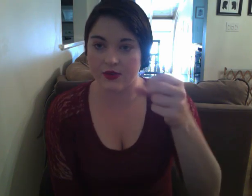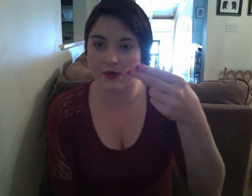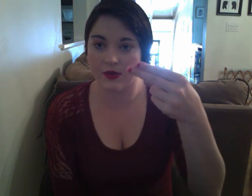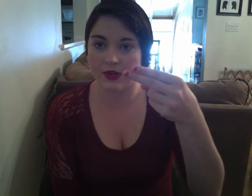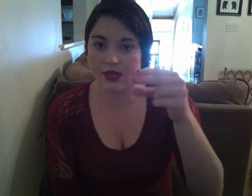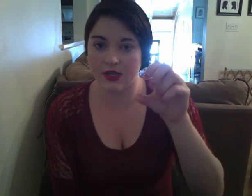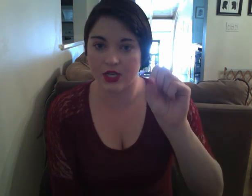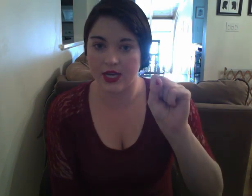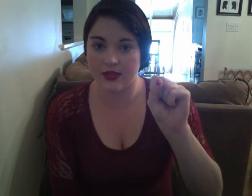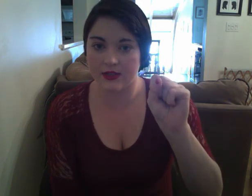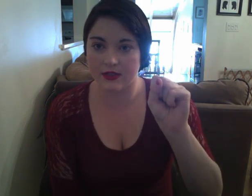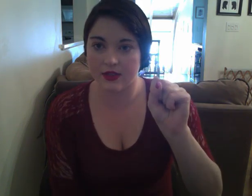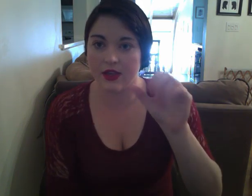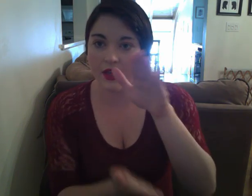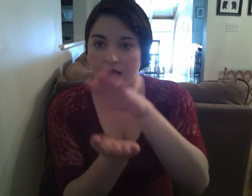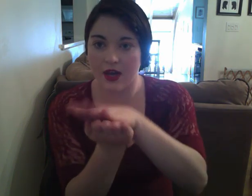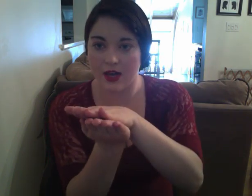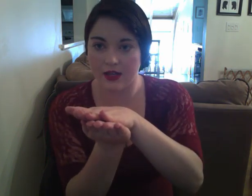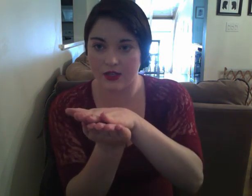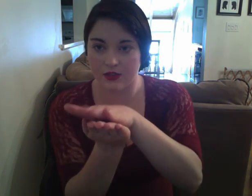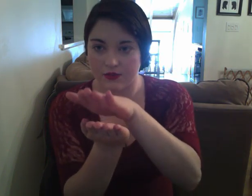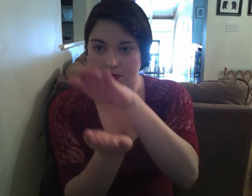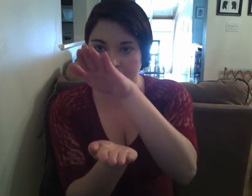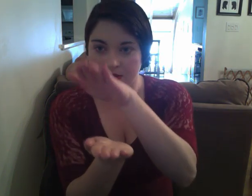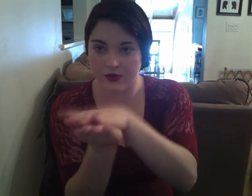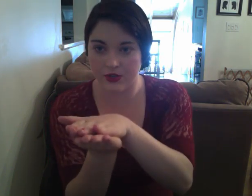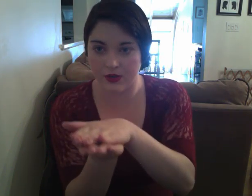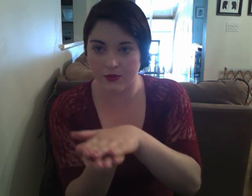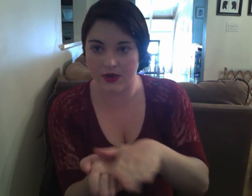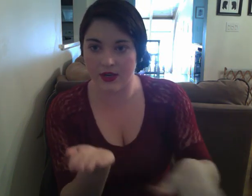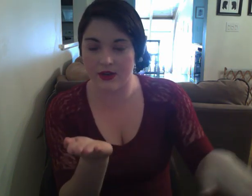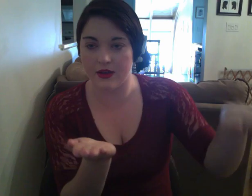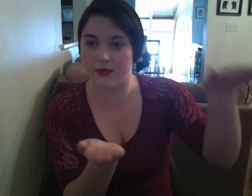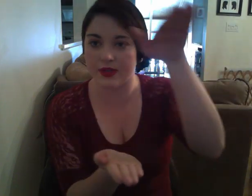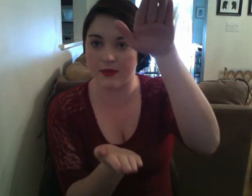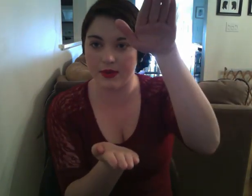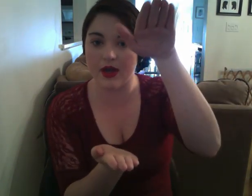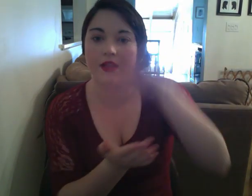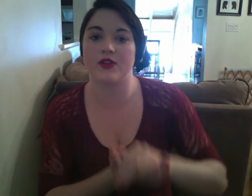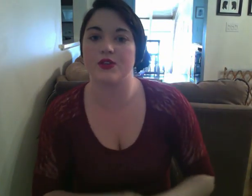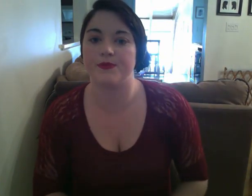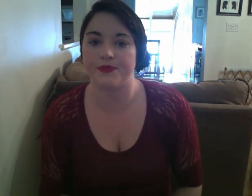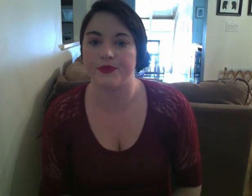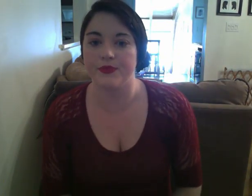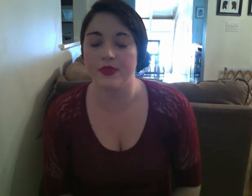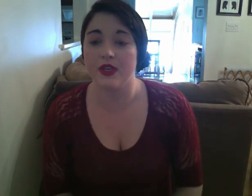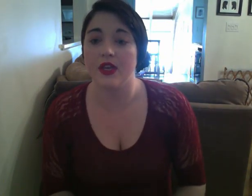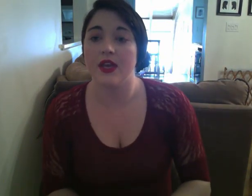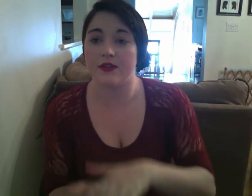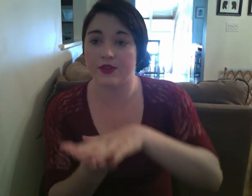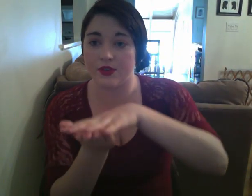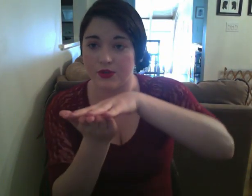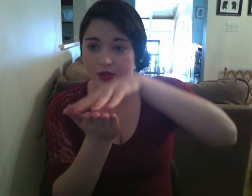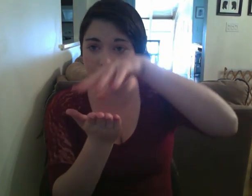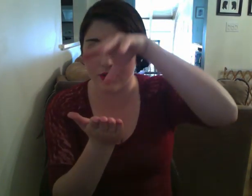school, H-S. College is from here, so you're taking one hand and it comes up, college. College. If you're a student, you're